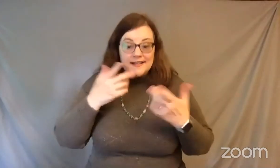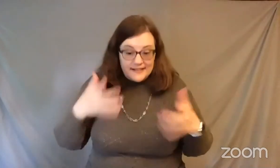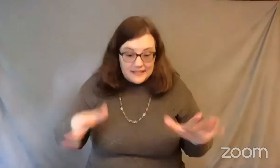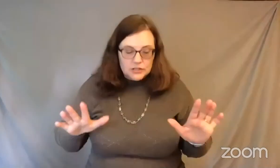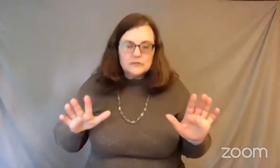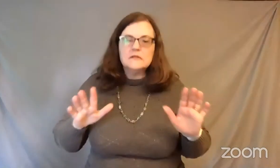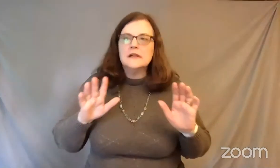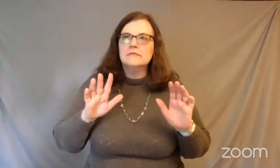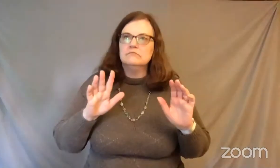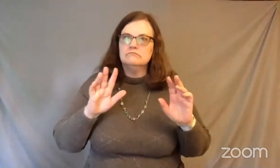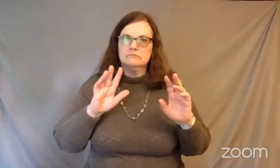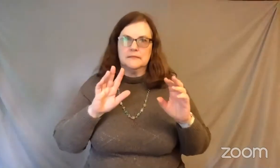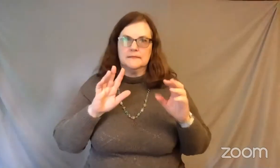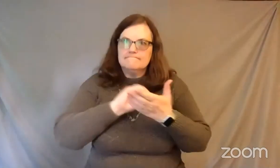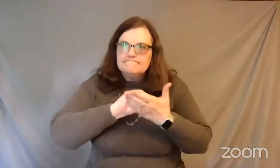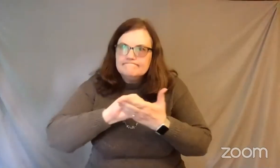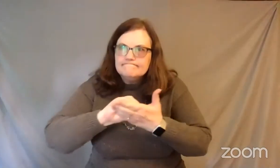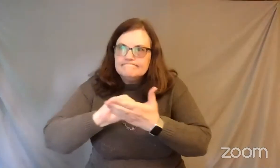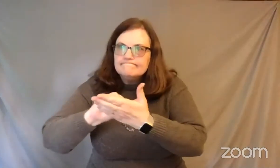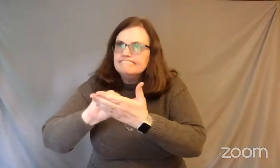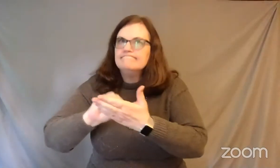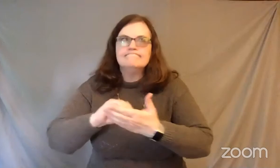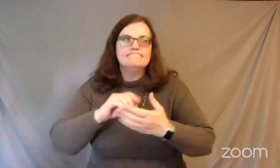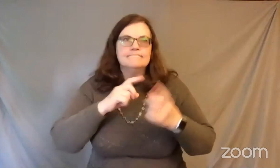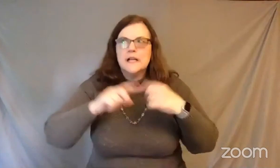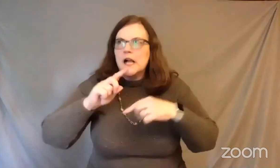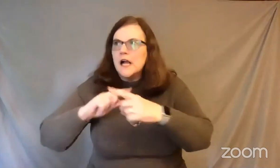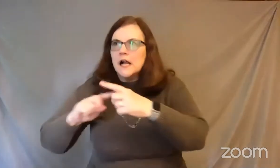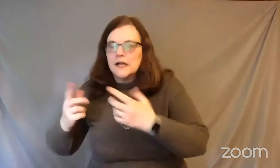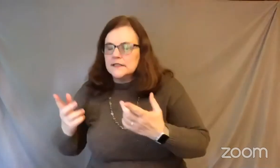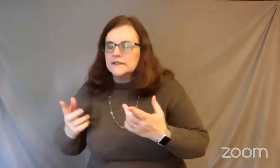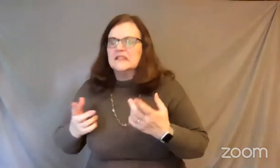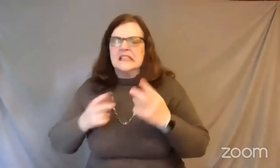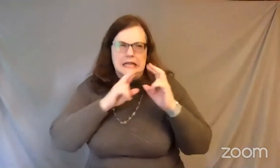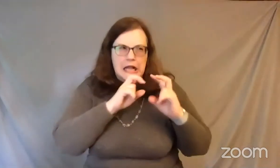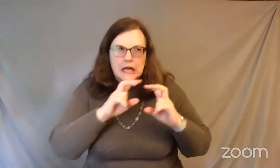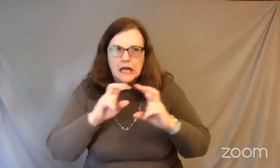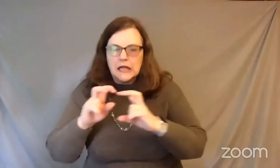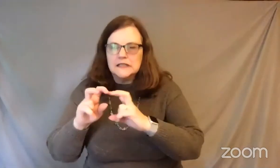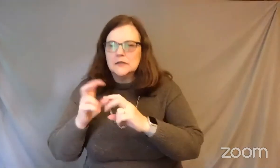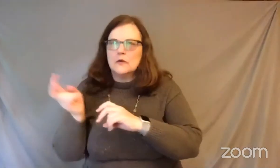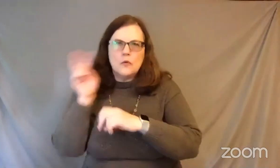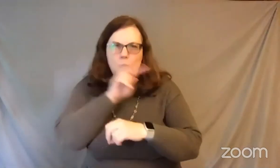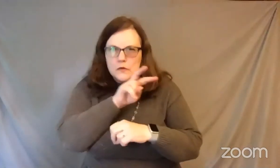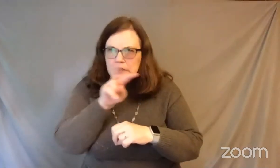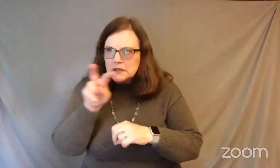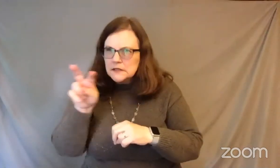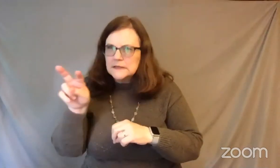and over years' times to be able to document exactly that progression.